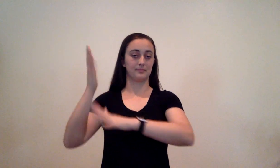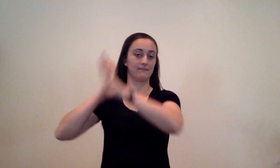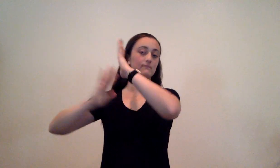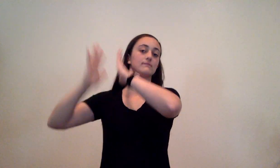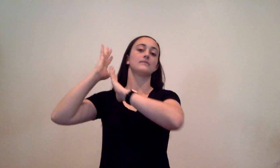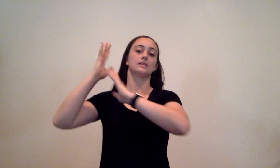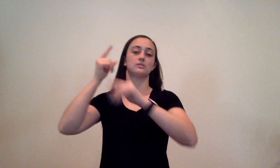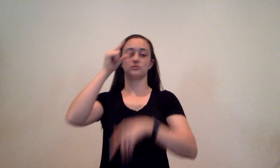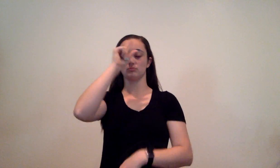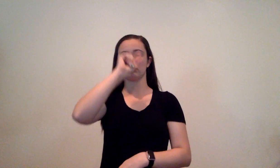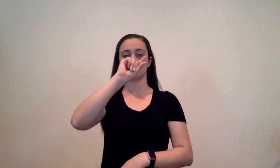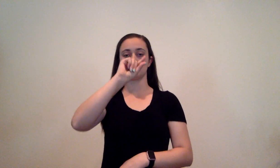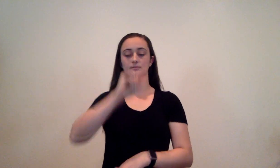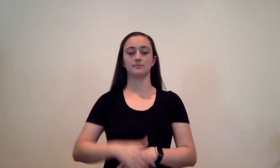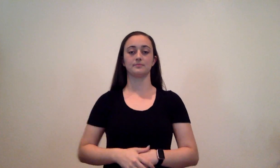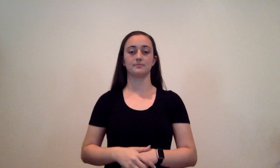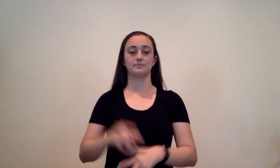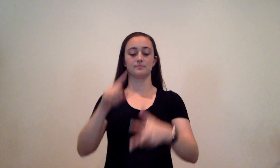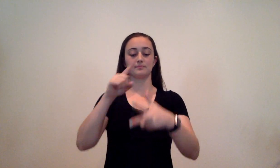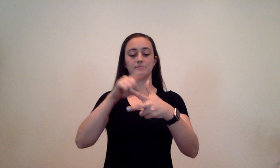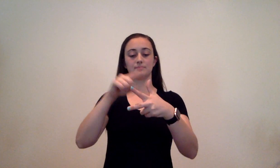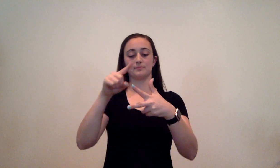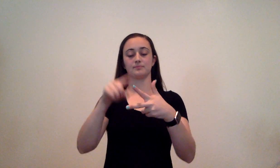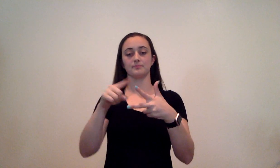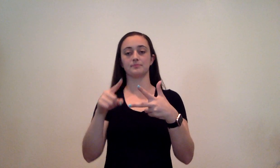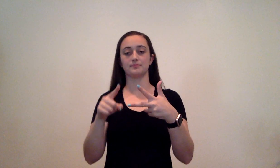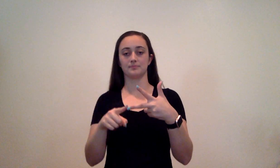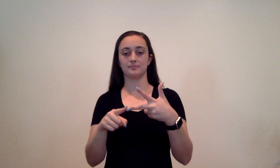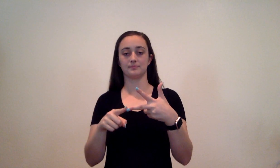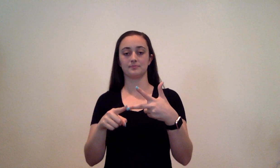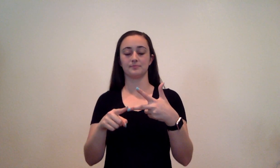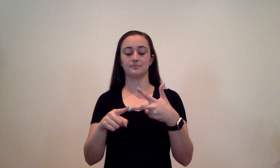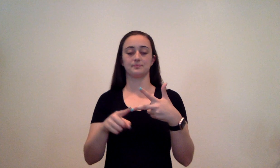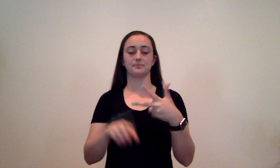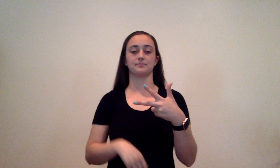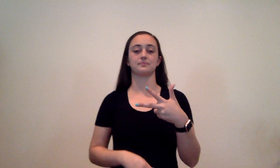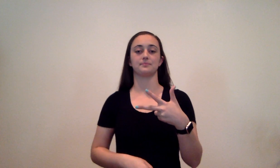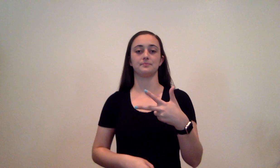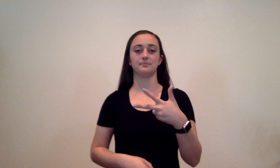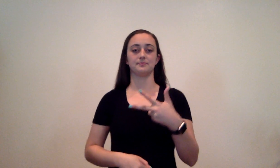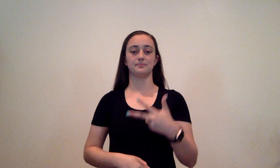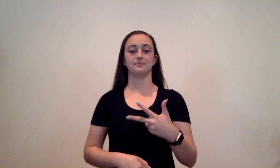isn't that cool? Archaic period, Classical period, and the Hellenistic period.